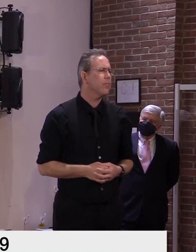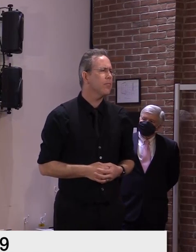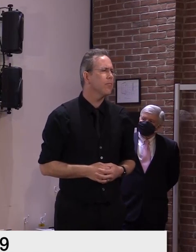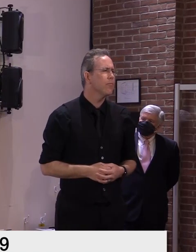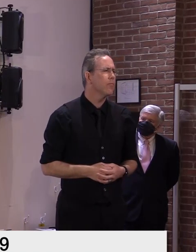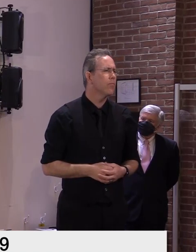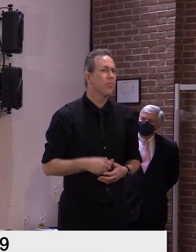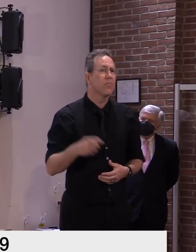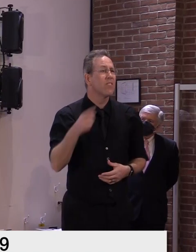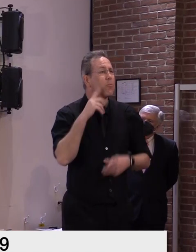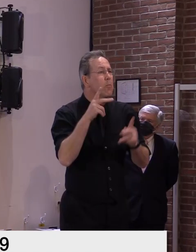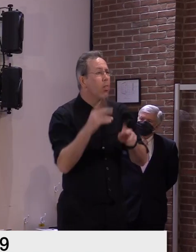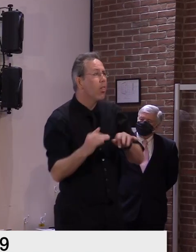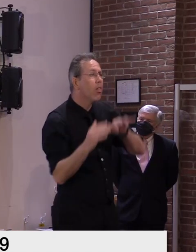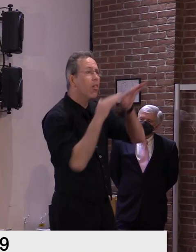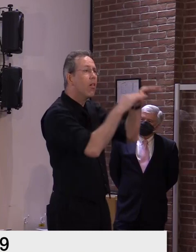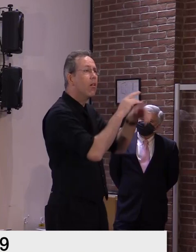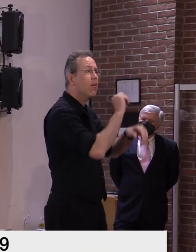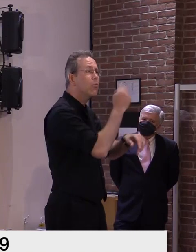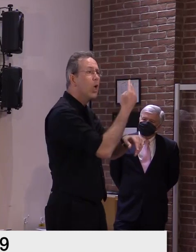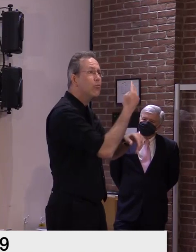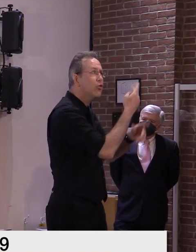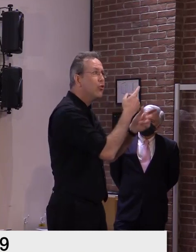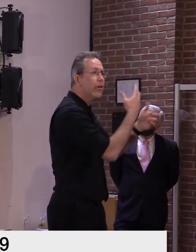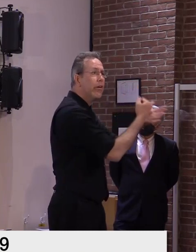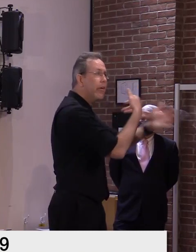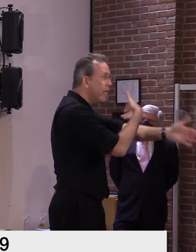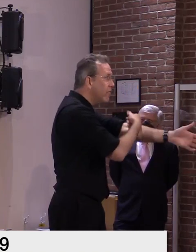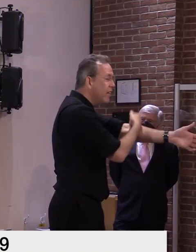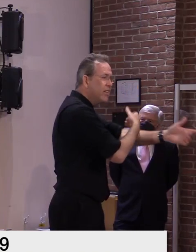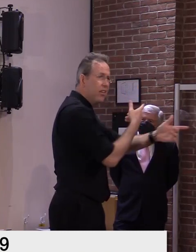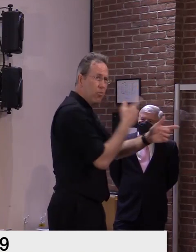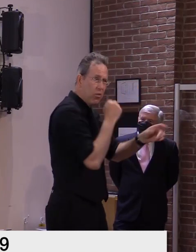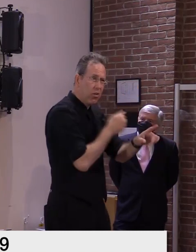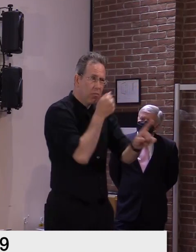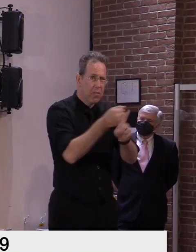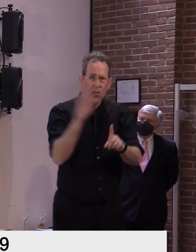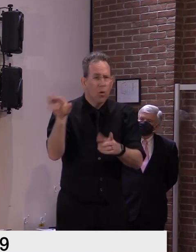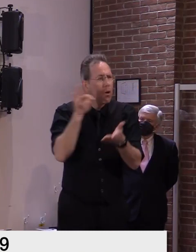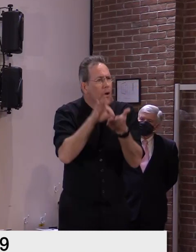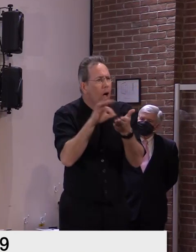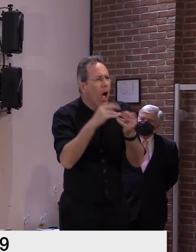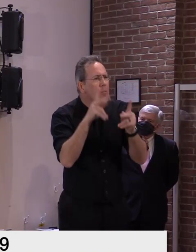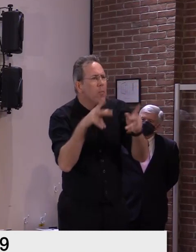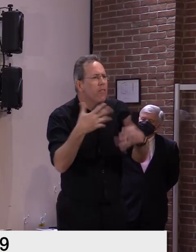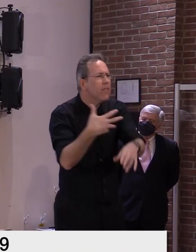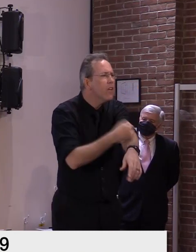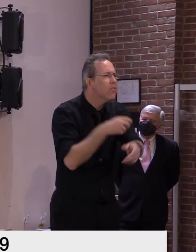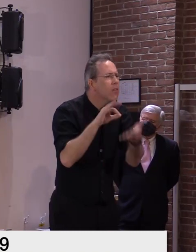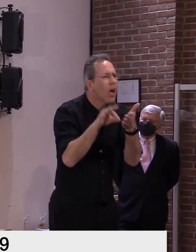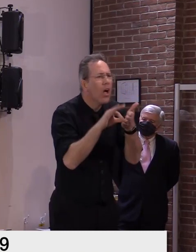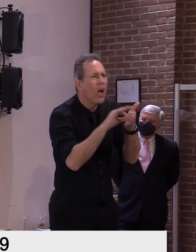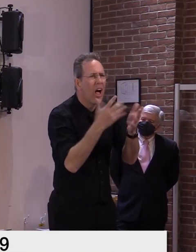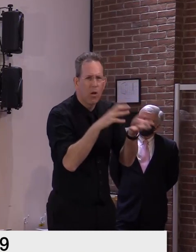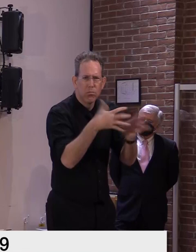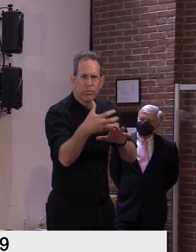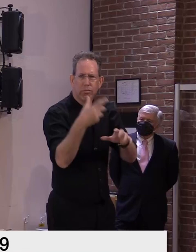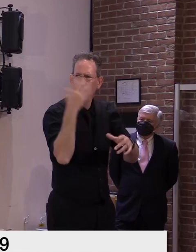Yeah, I'm not anticipating there's going to be that high a number to go, because